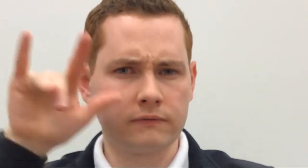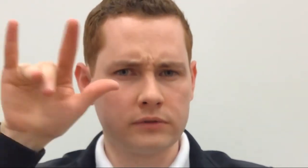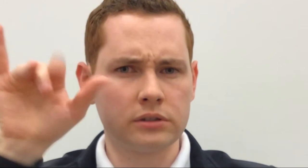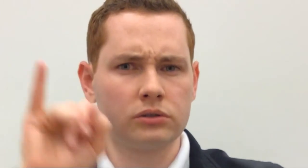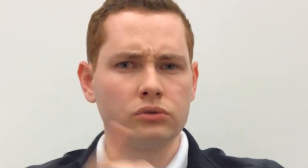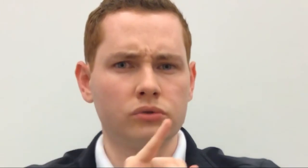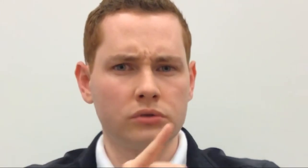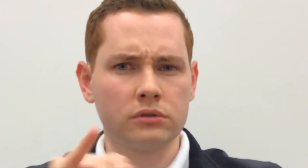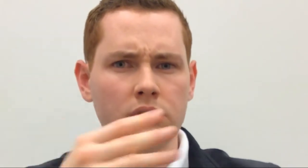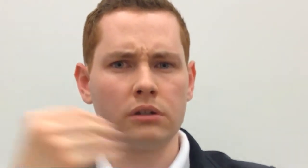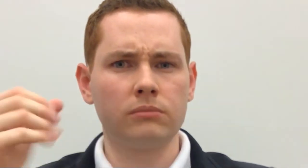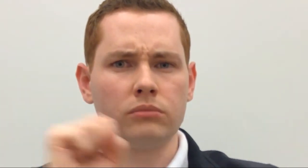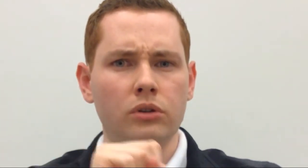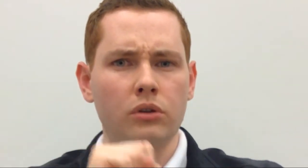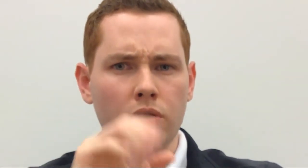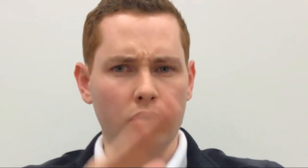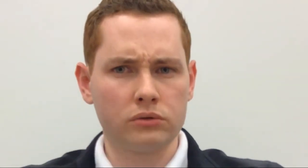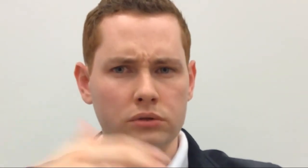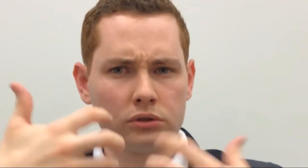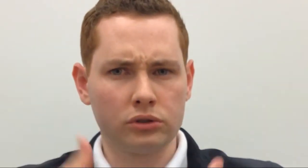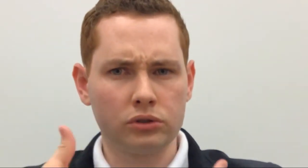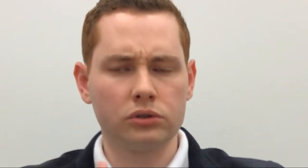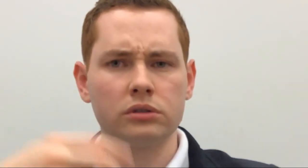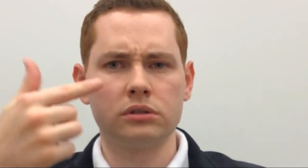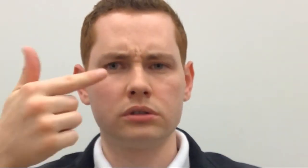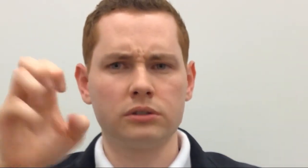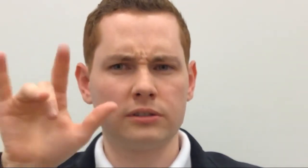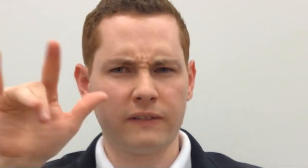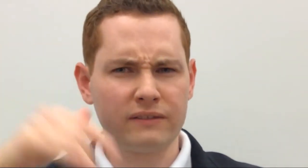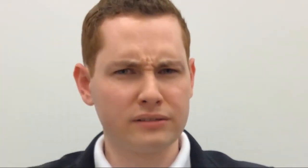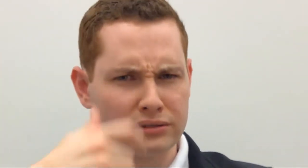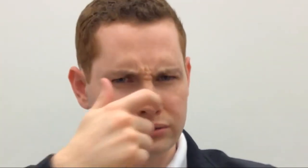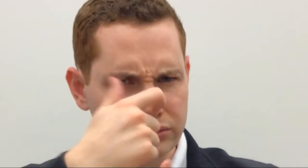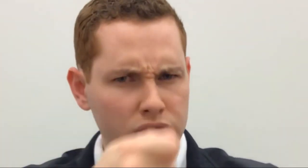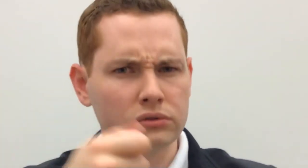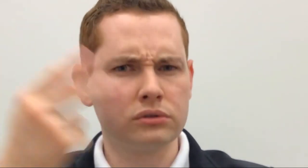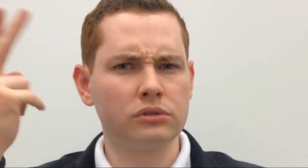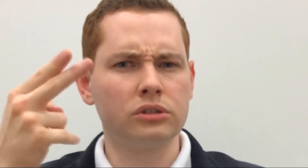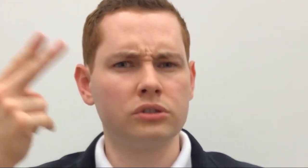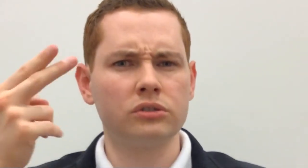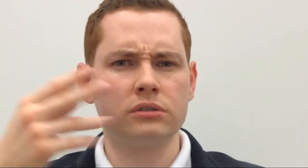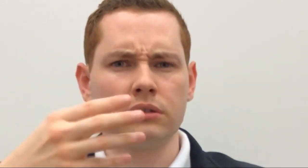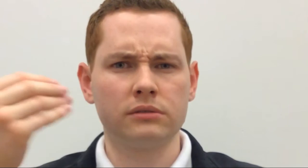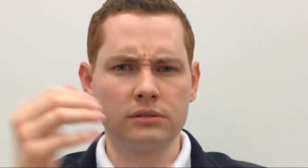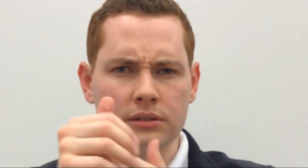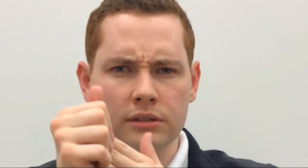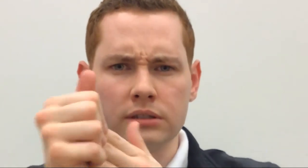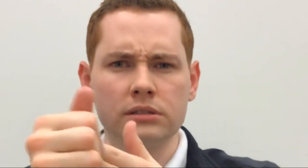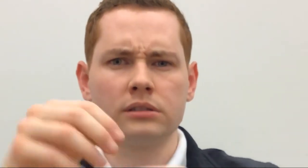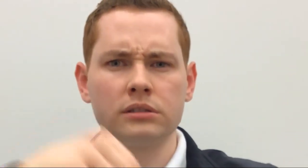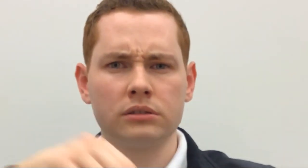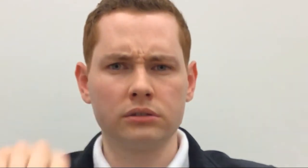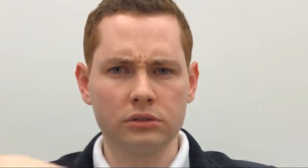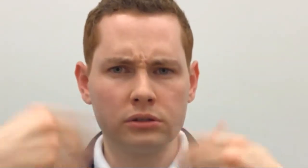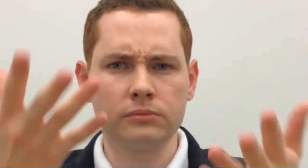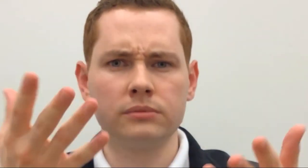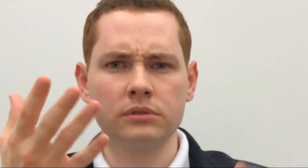opportunity to take a deep dive experience in the aviation industry and work on engines. GE Aviation has